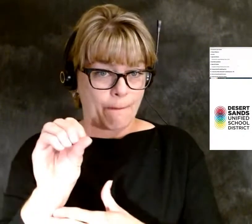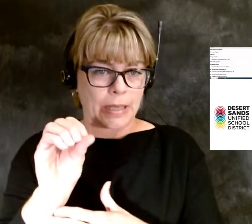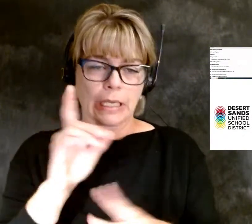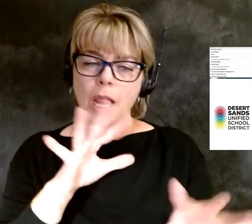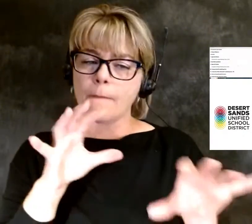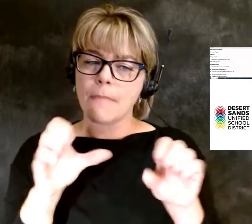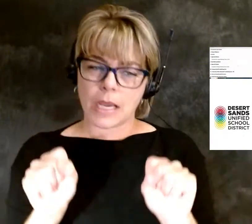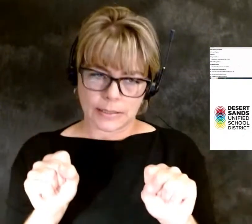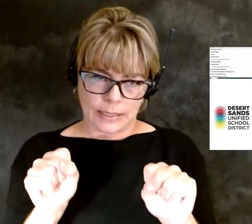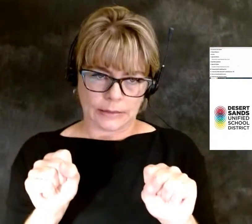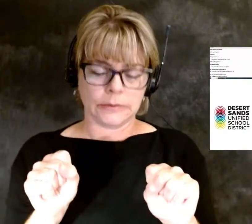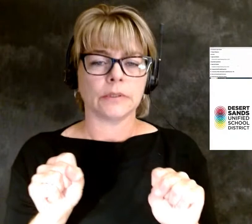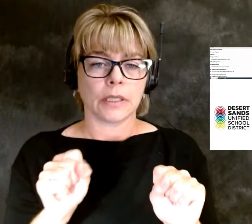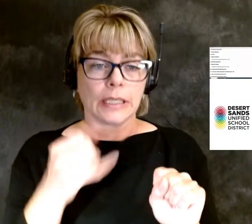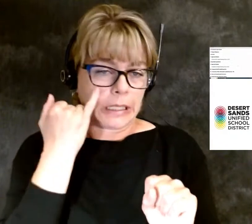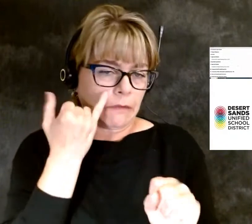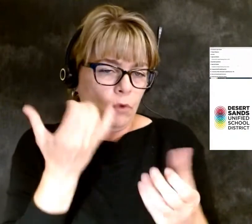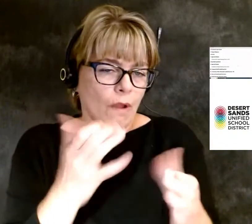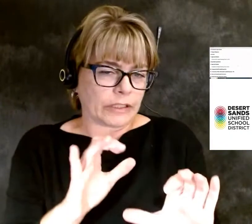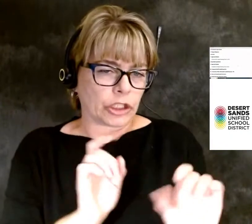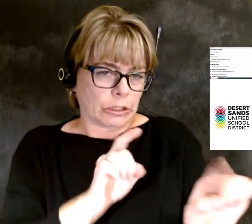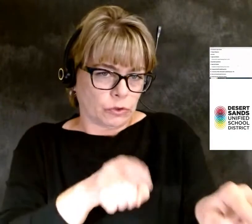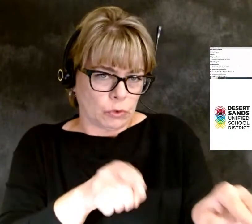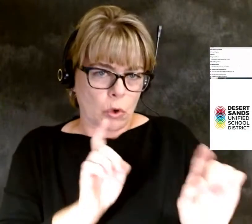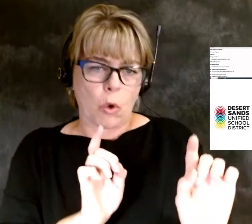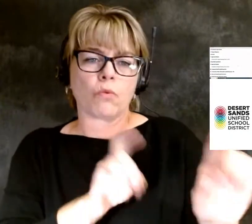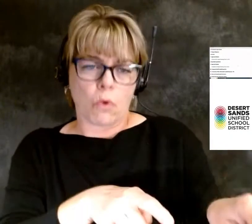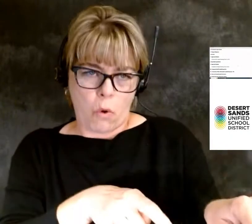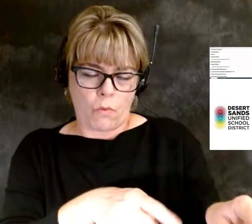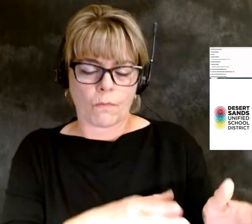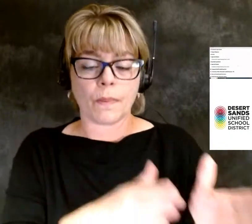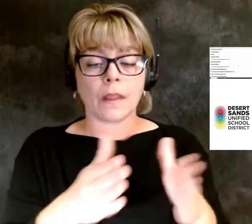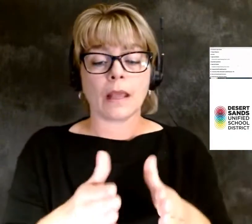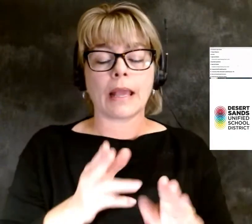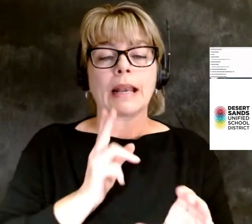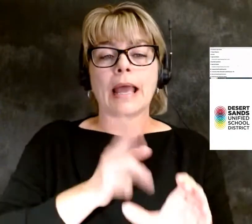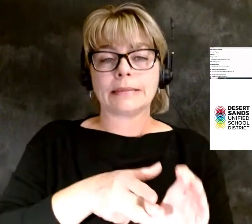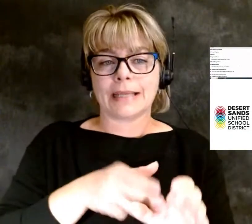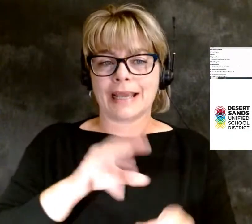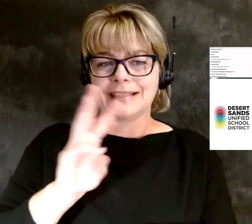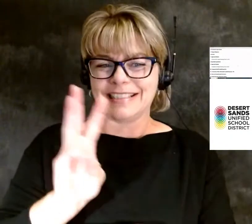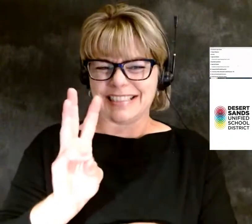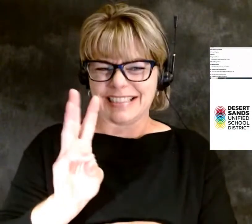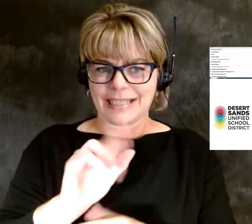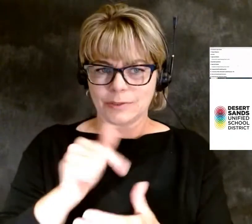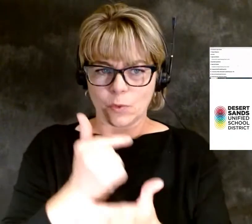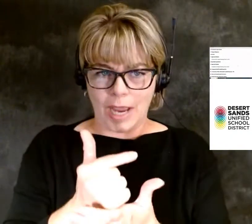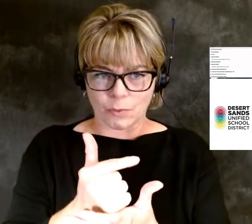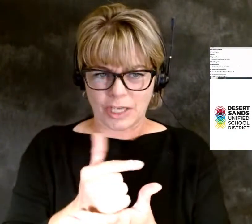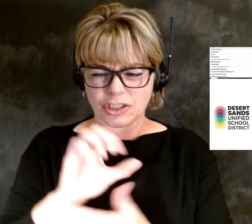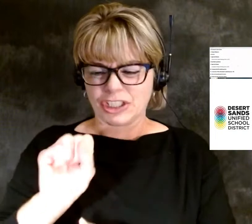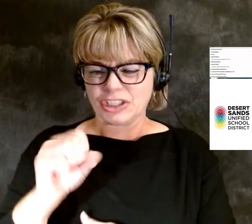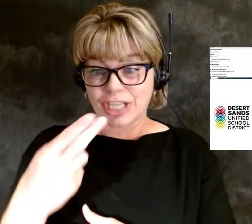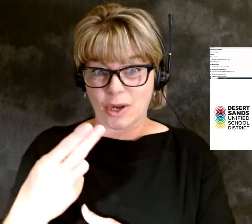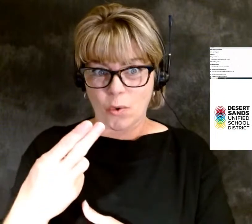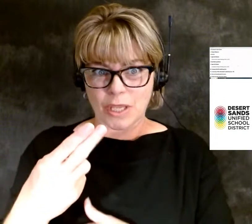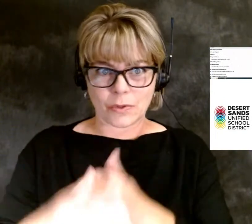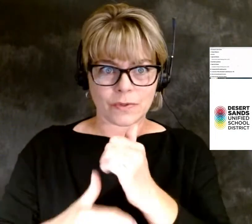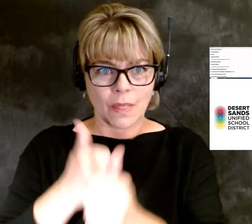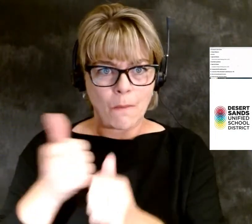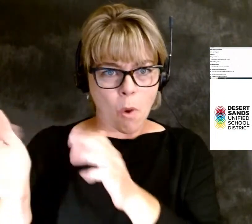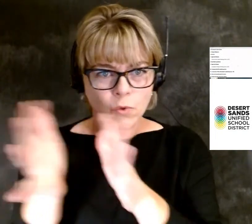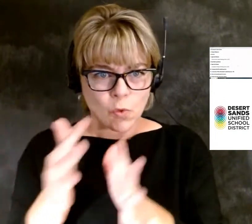it. And I attended six of the graduations. I had to miss Shadow Hills, the windiest one, to see my own